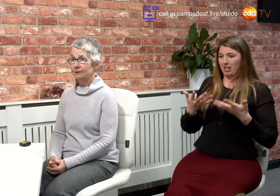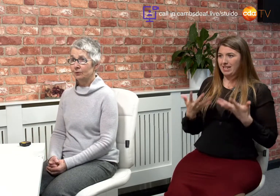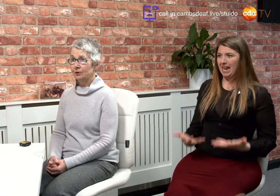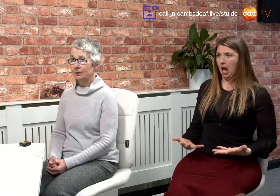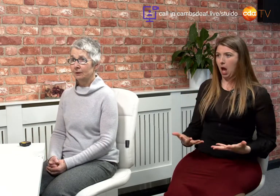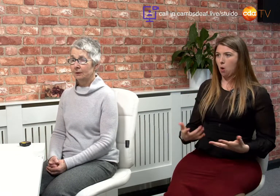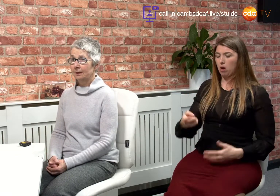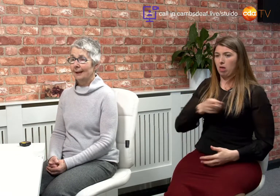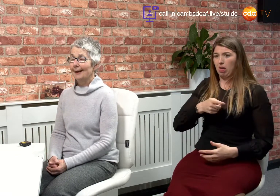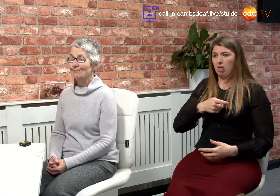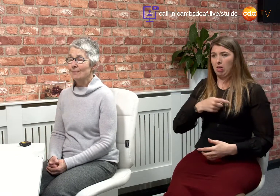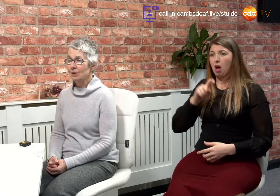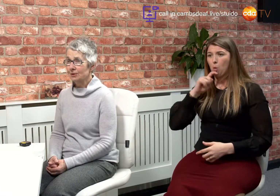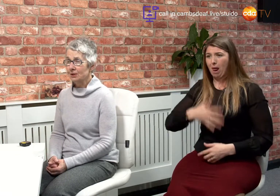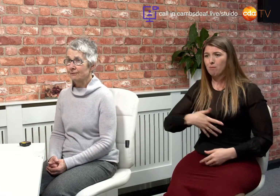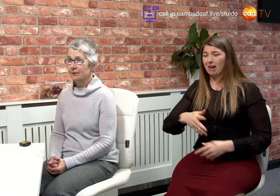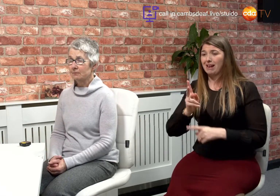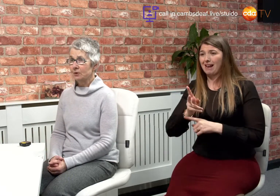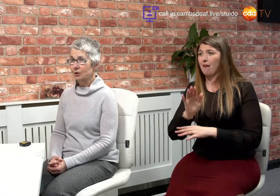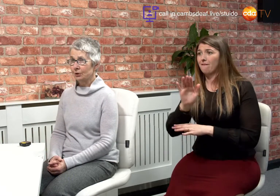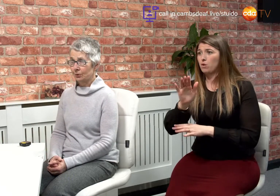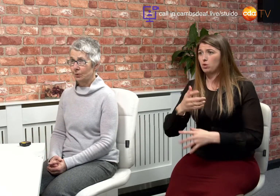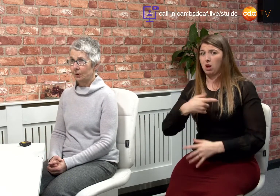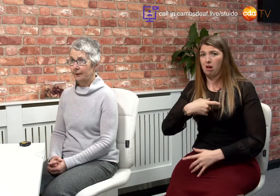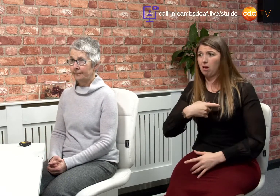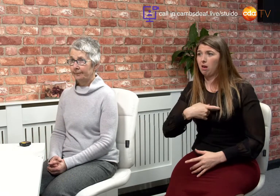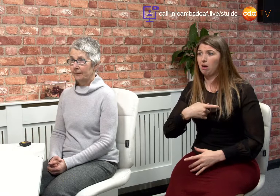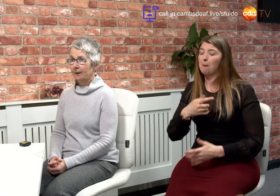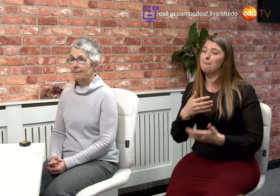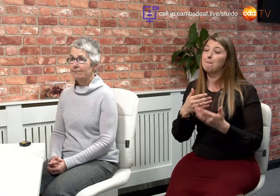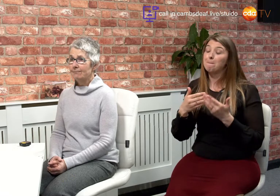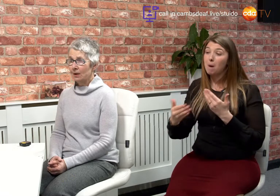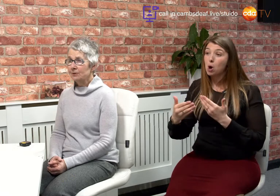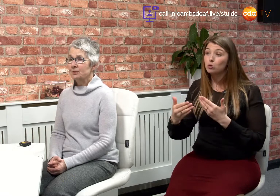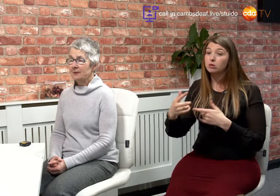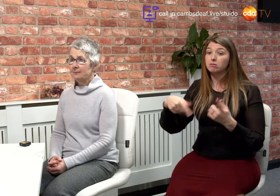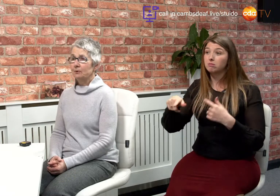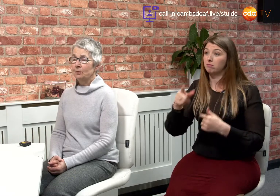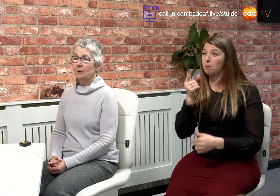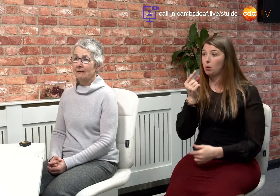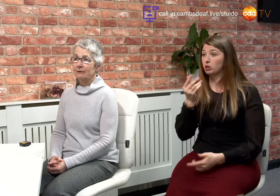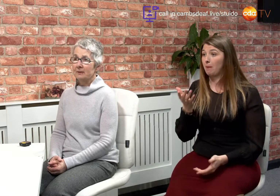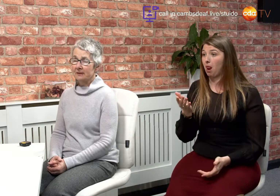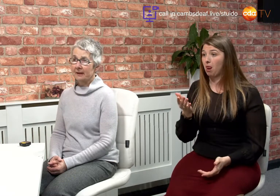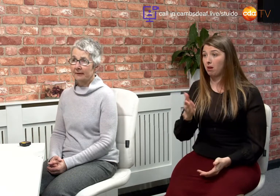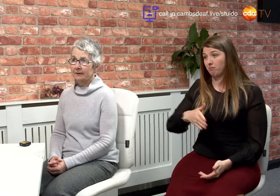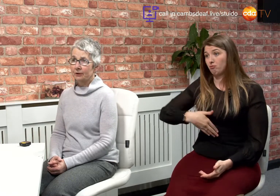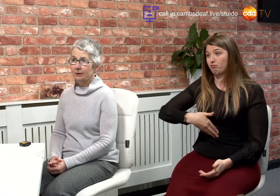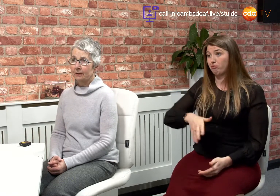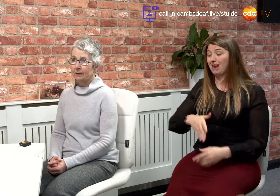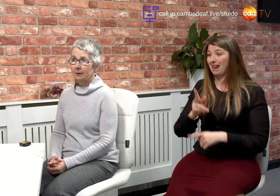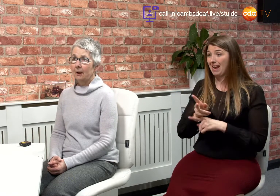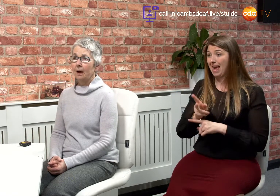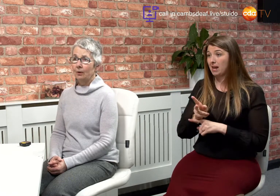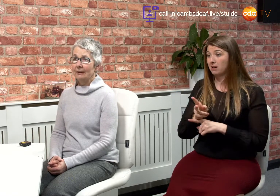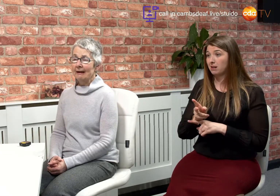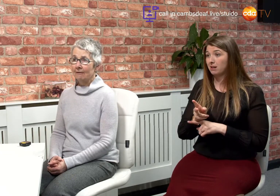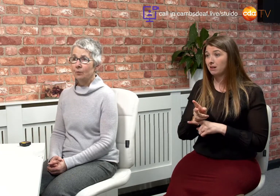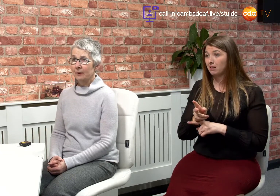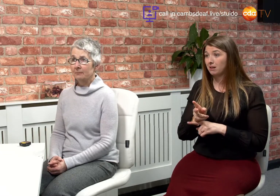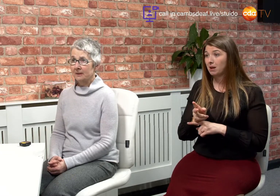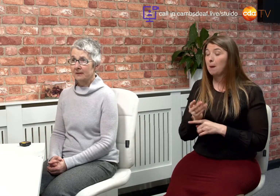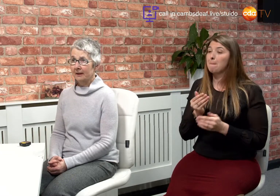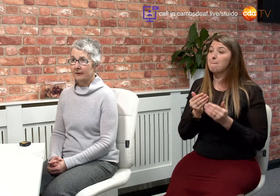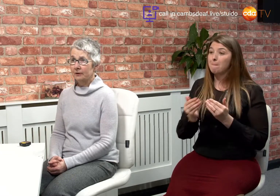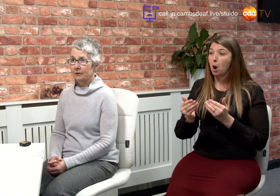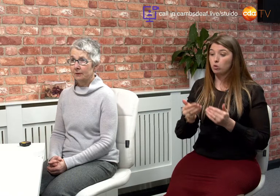baby in the future. And most of them do. Most people who have a miscarriage only